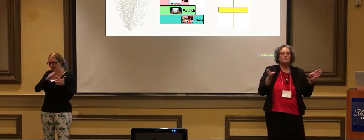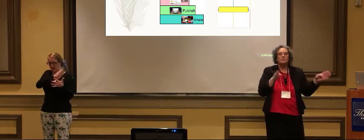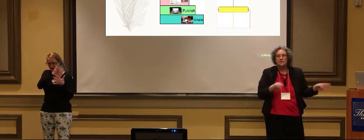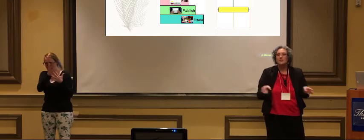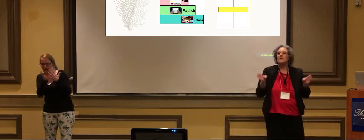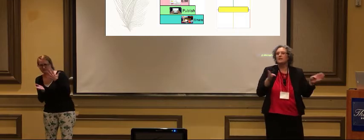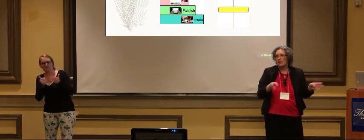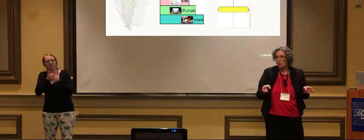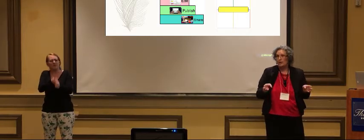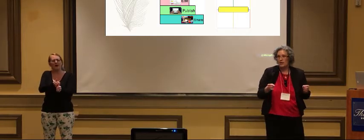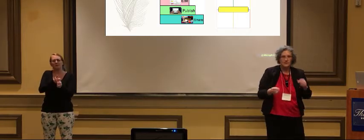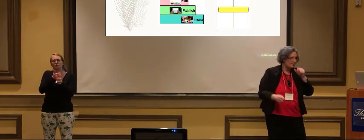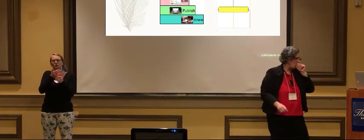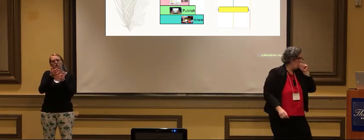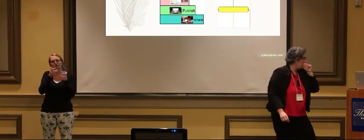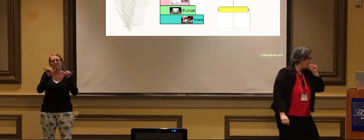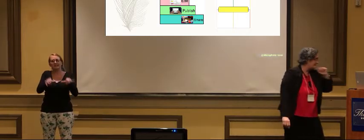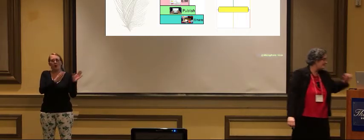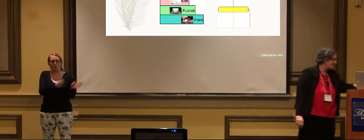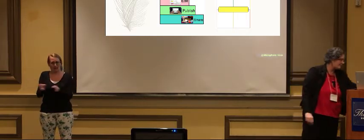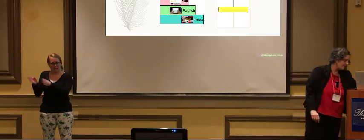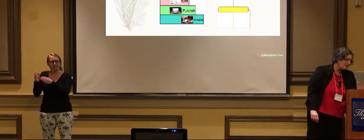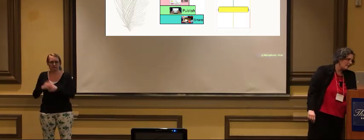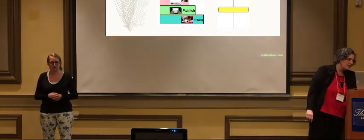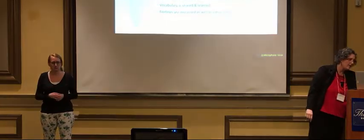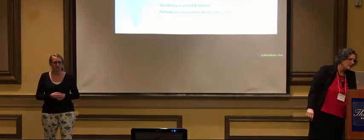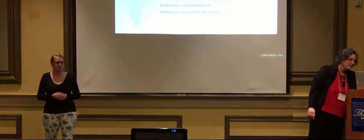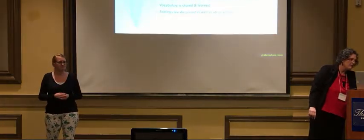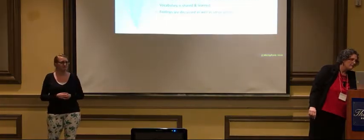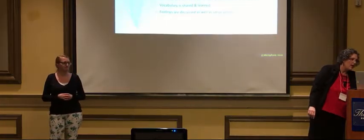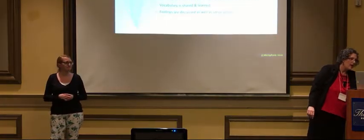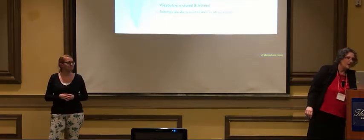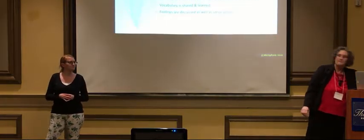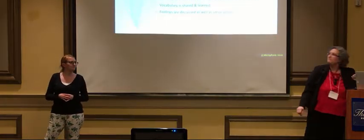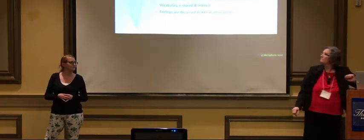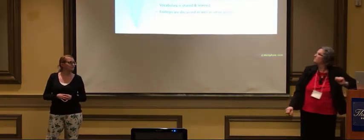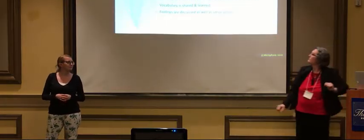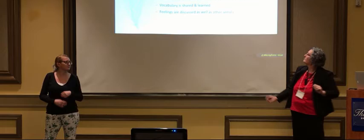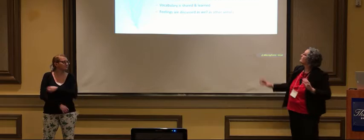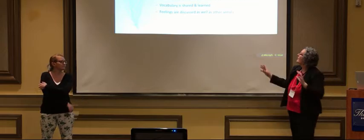helps them to stay organized.